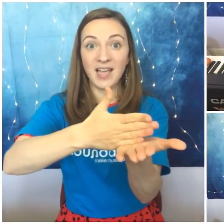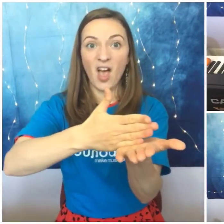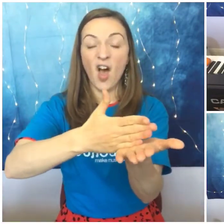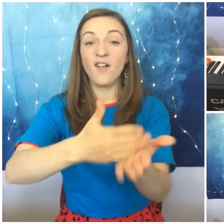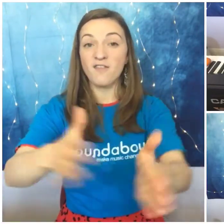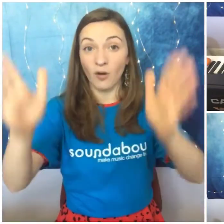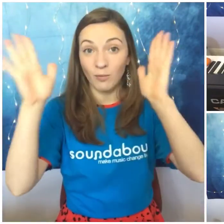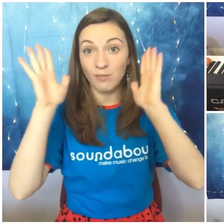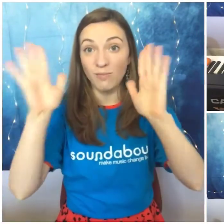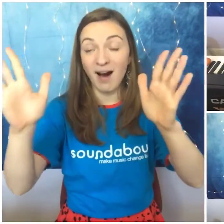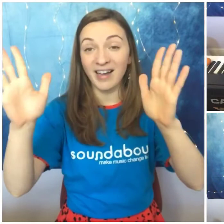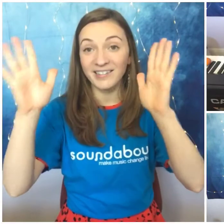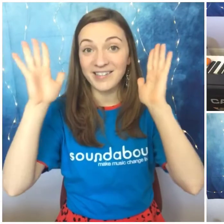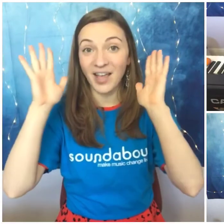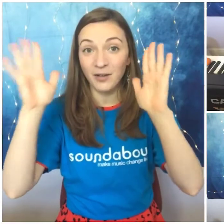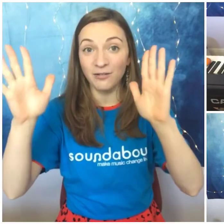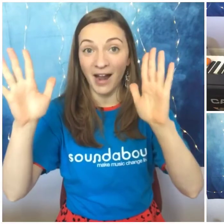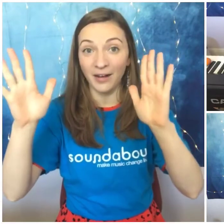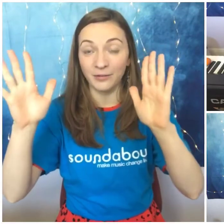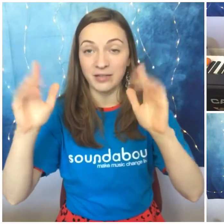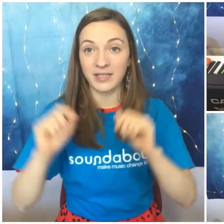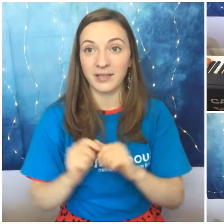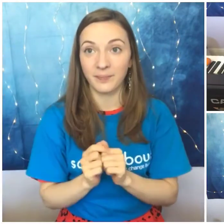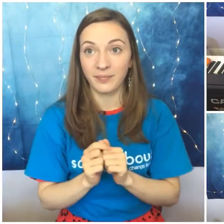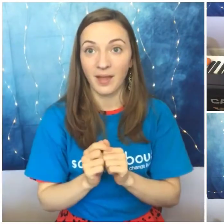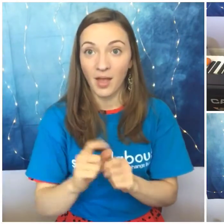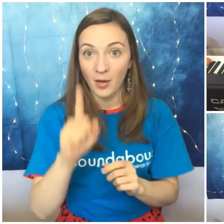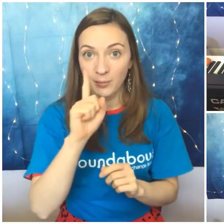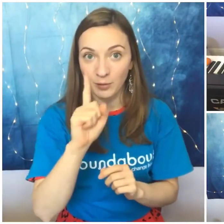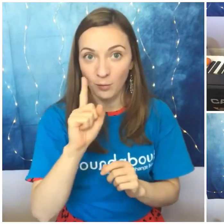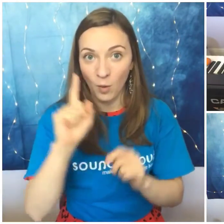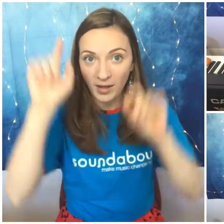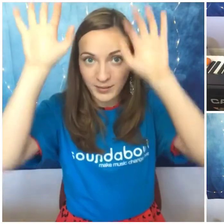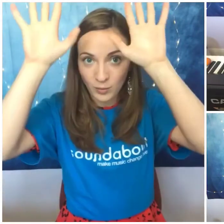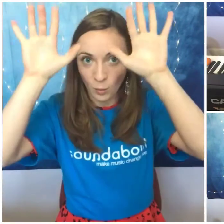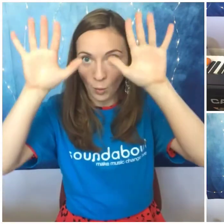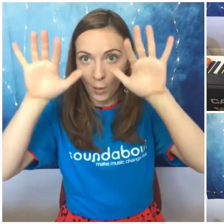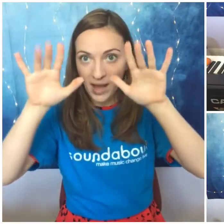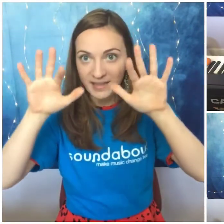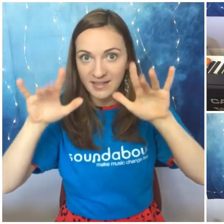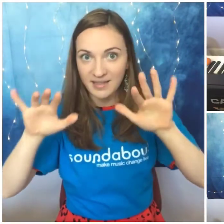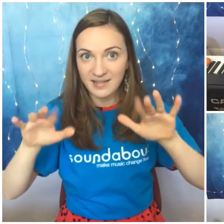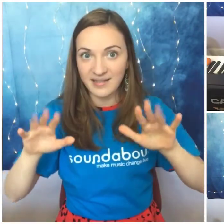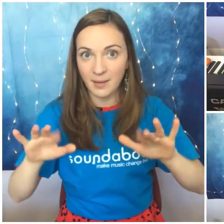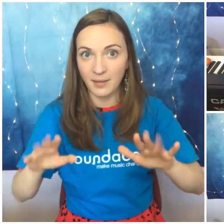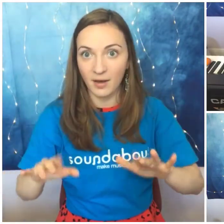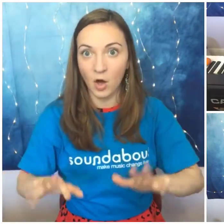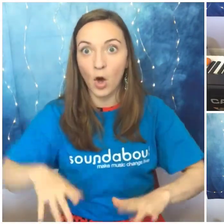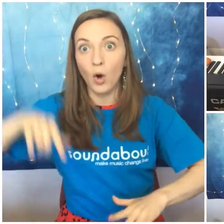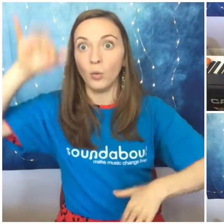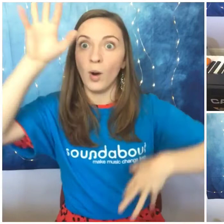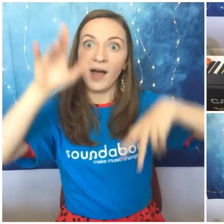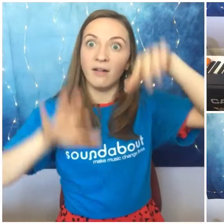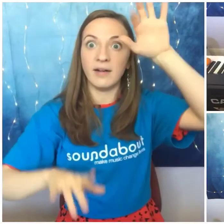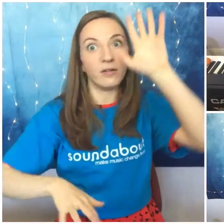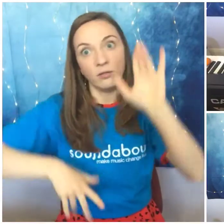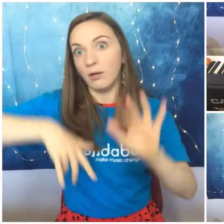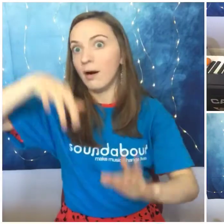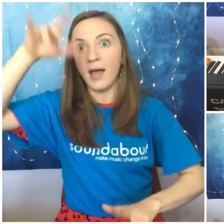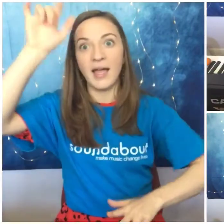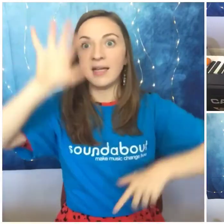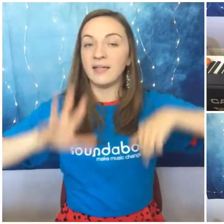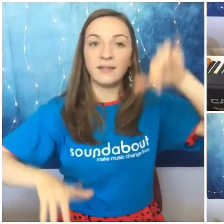bread for miles around. But one wet summer, where